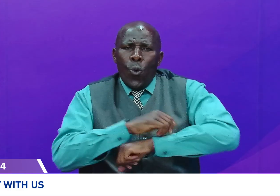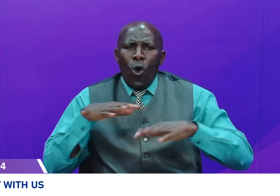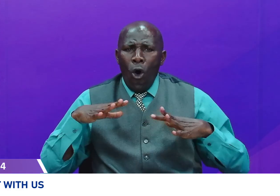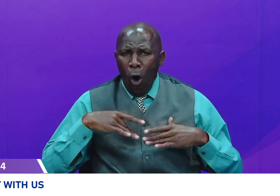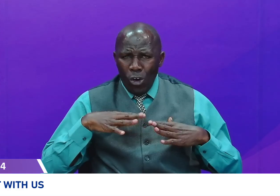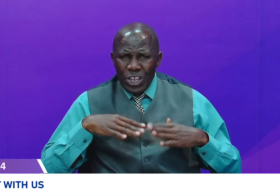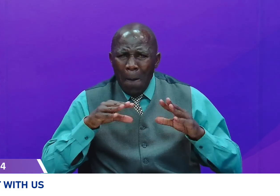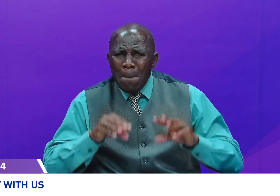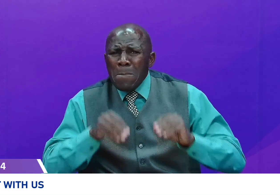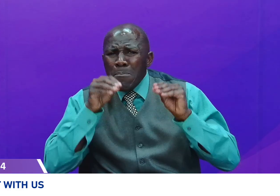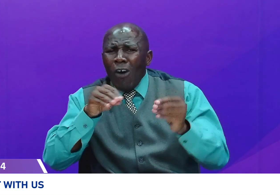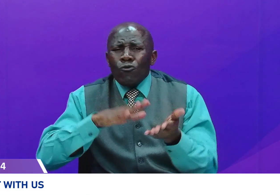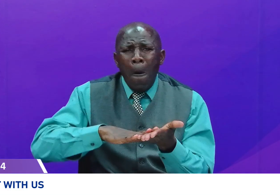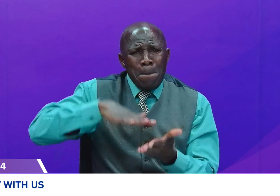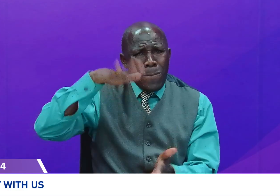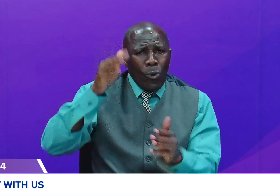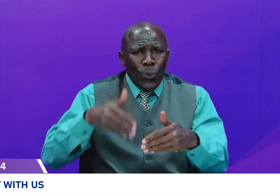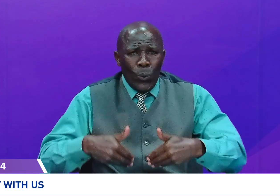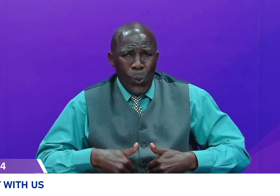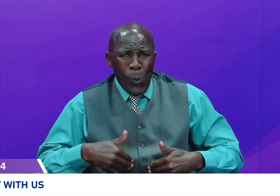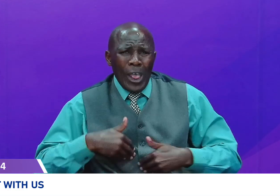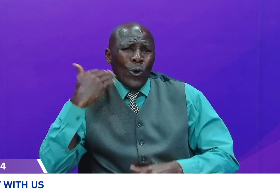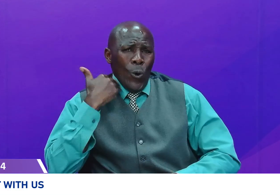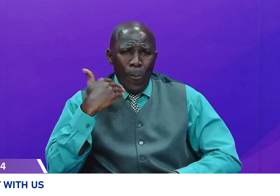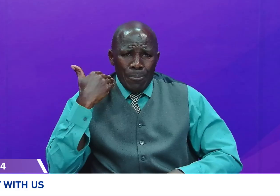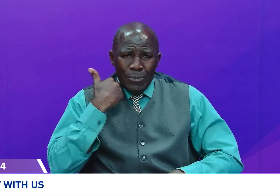Kariobangi, and other surrounding areas.